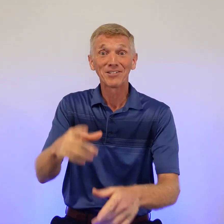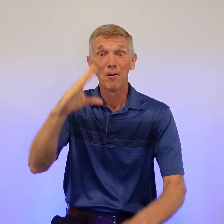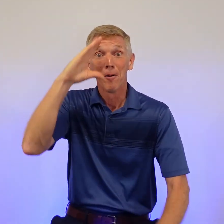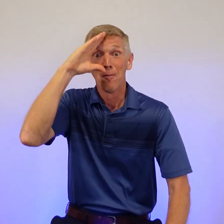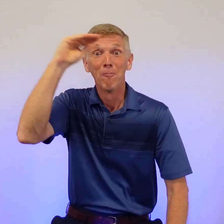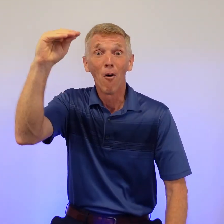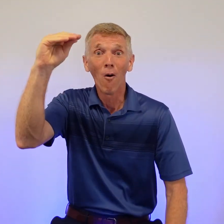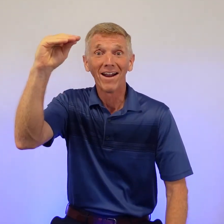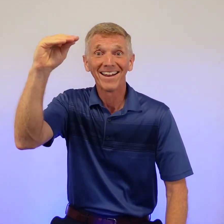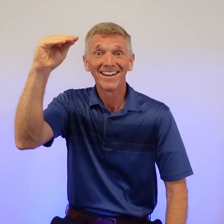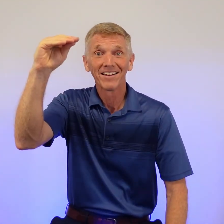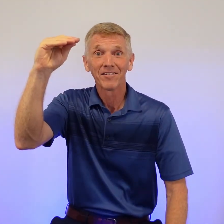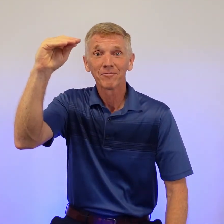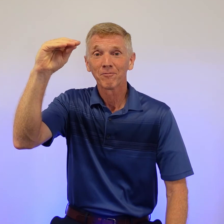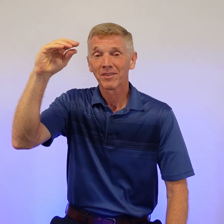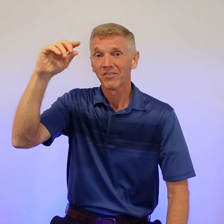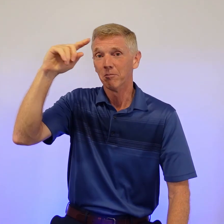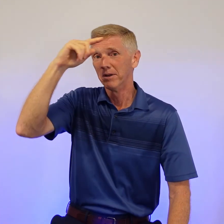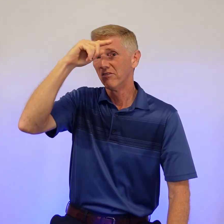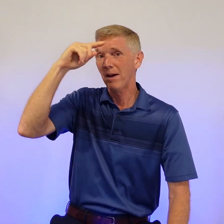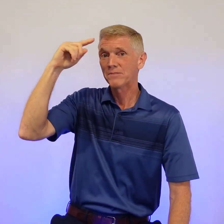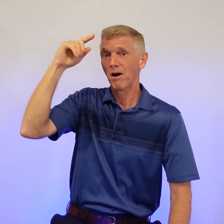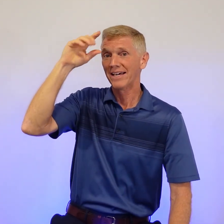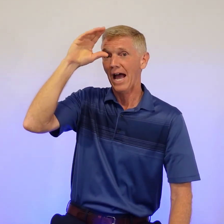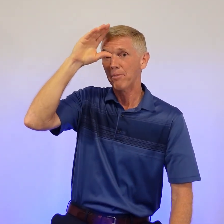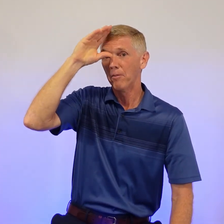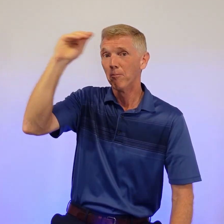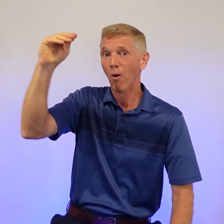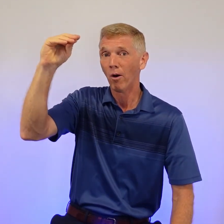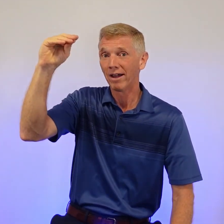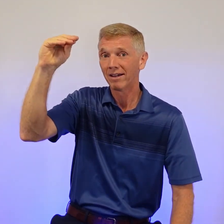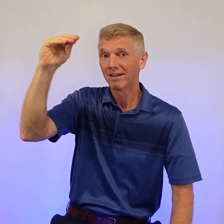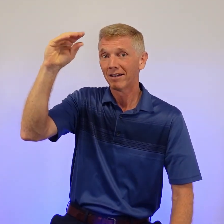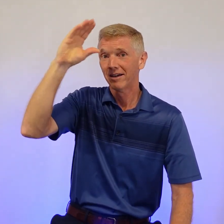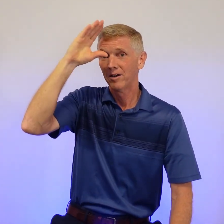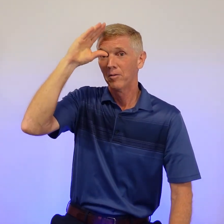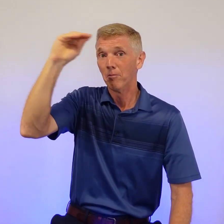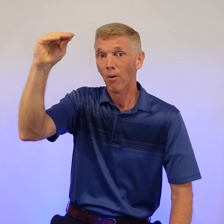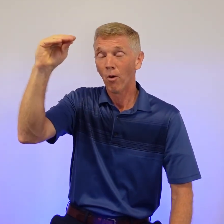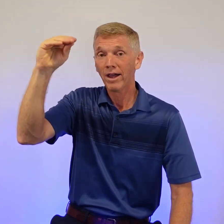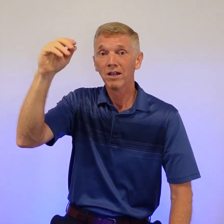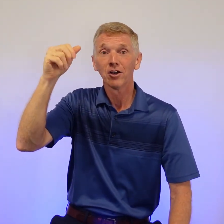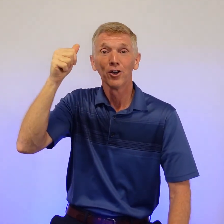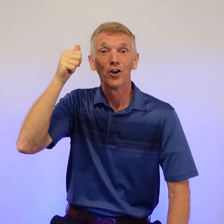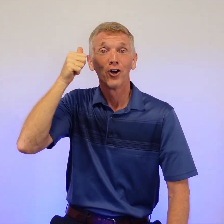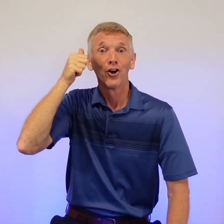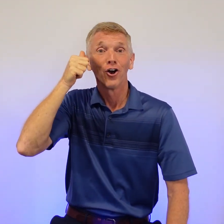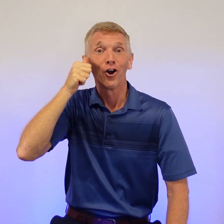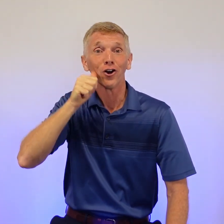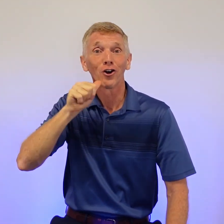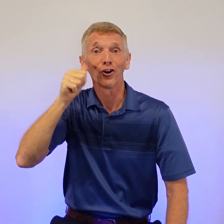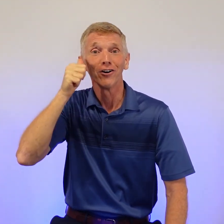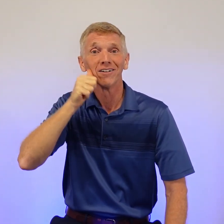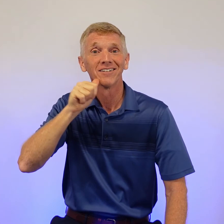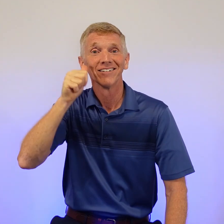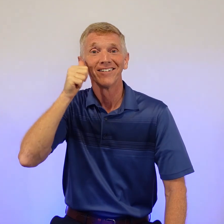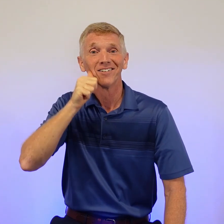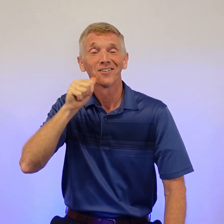a boy. The bill of a baseball cap, boy. Boy or girl.